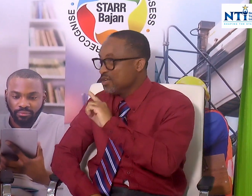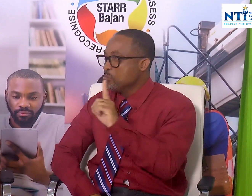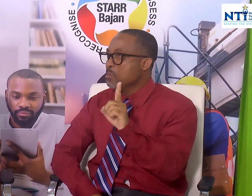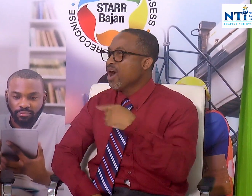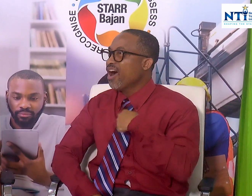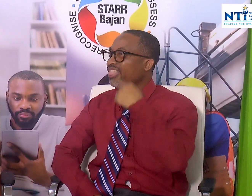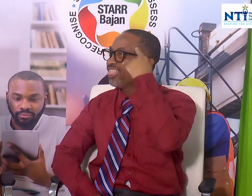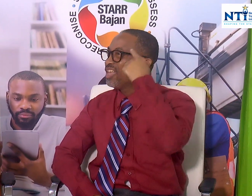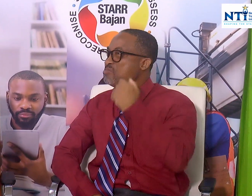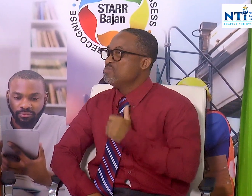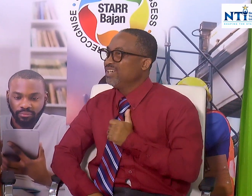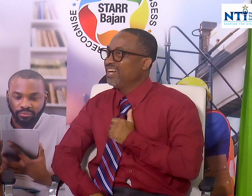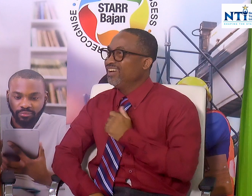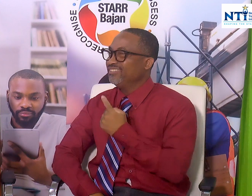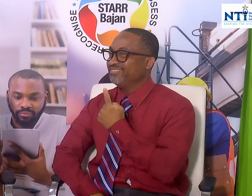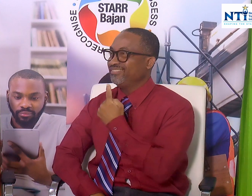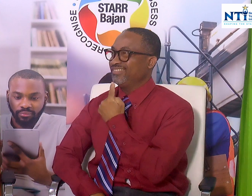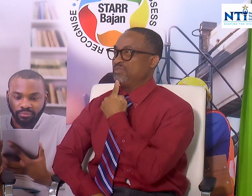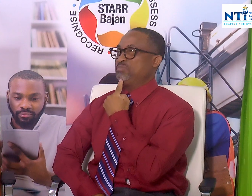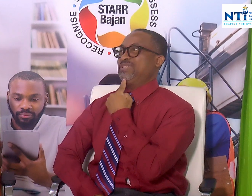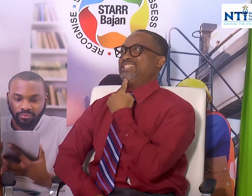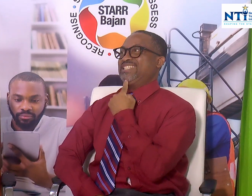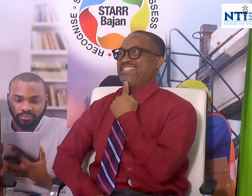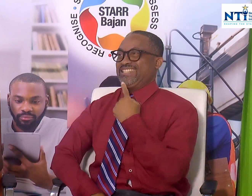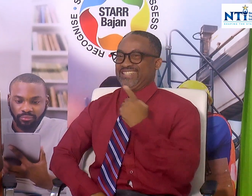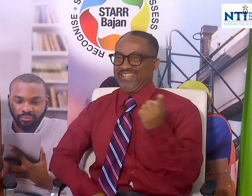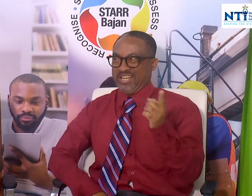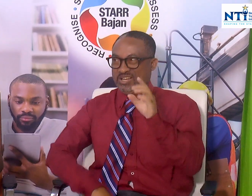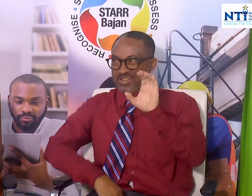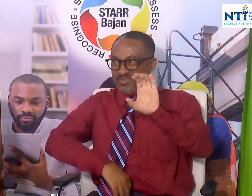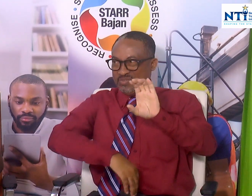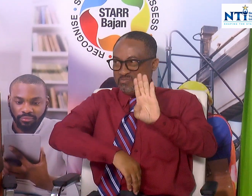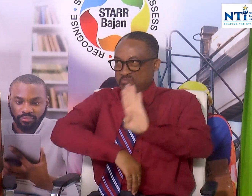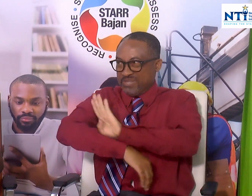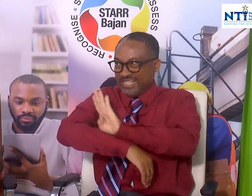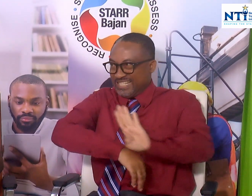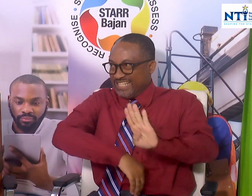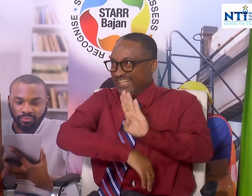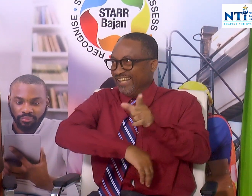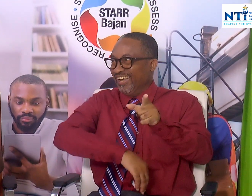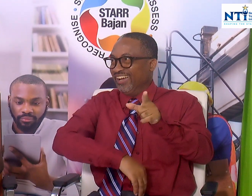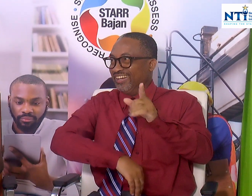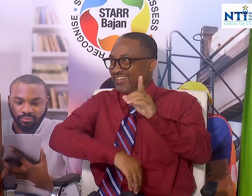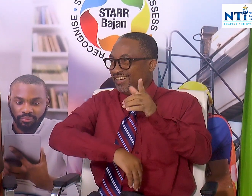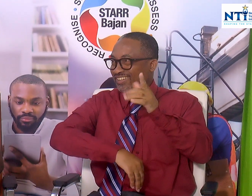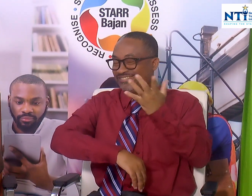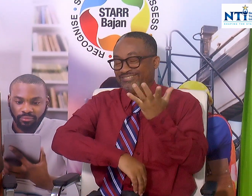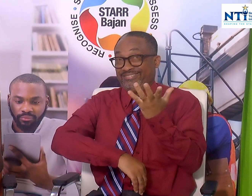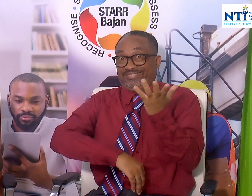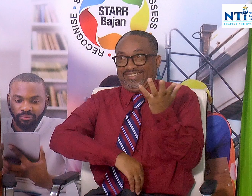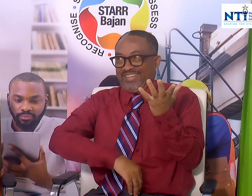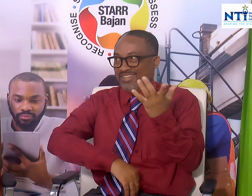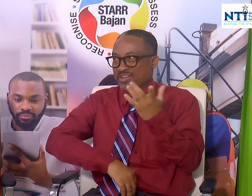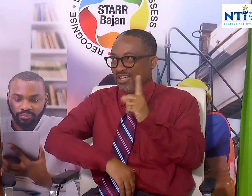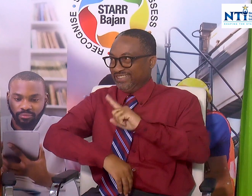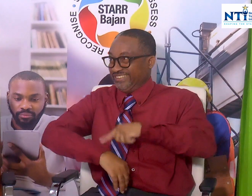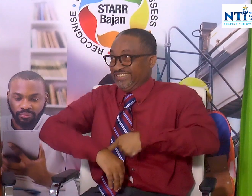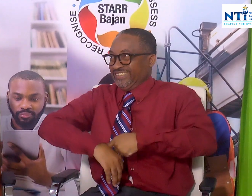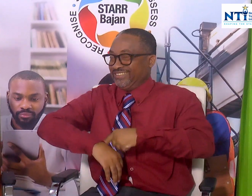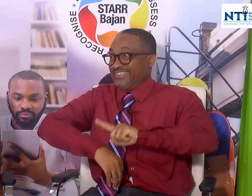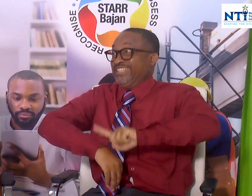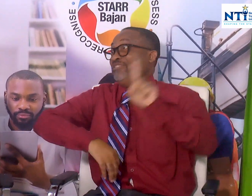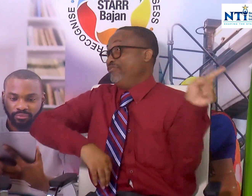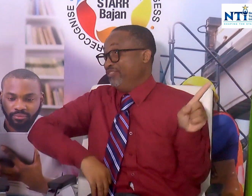and we do different things. I try to teach them, and I really, especially when it comes to